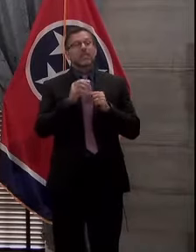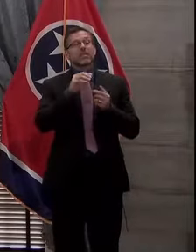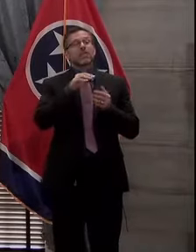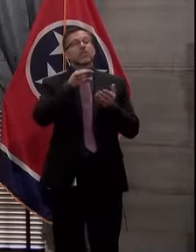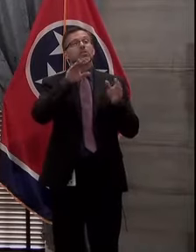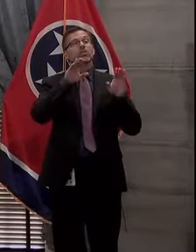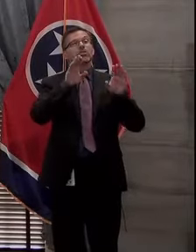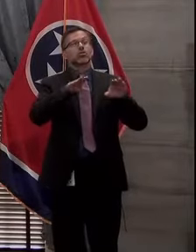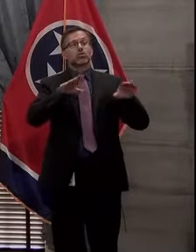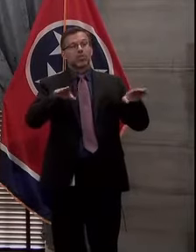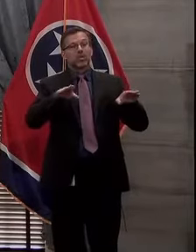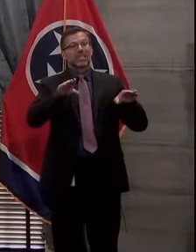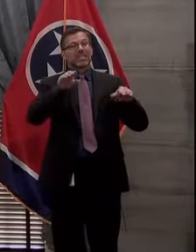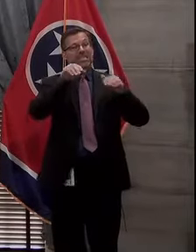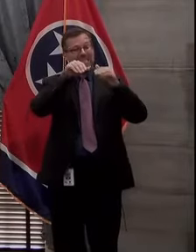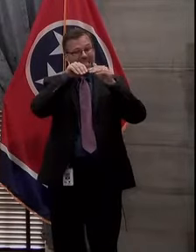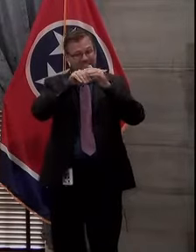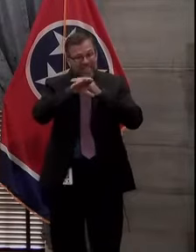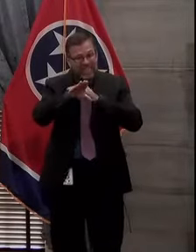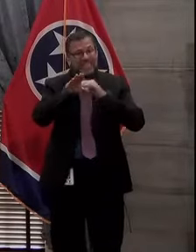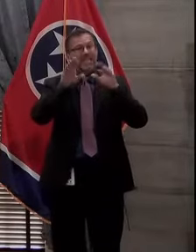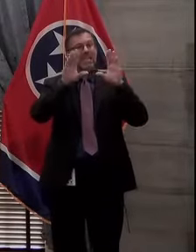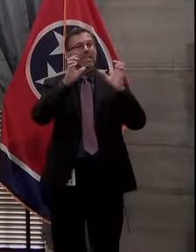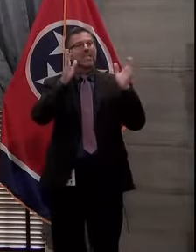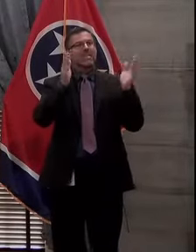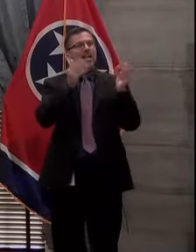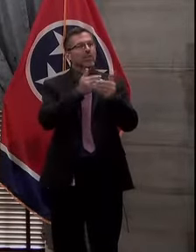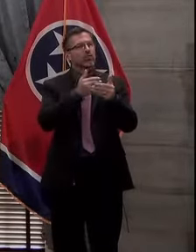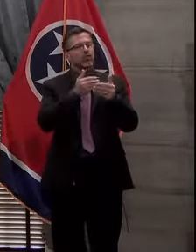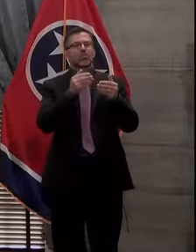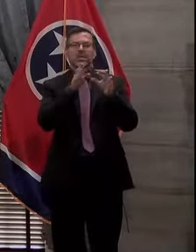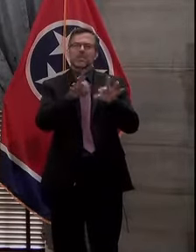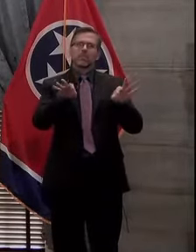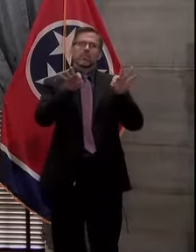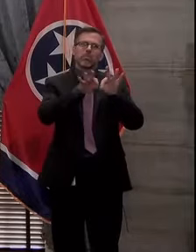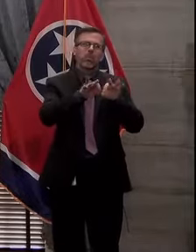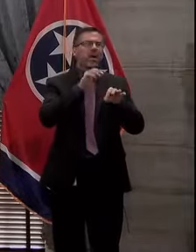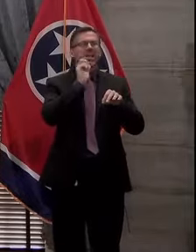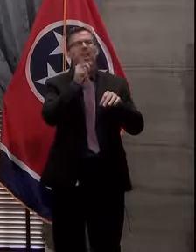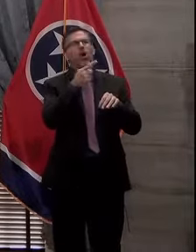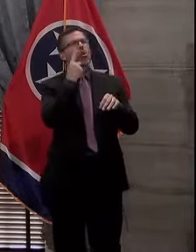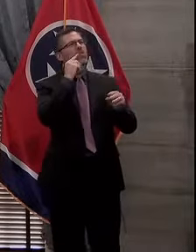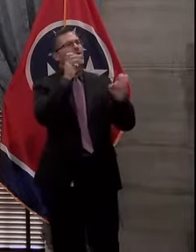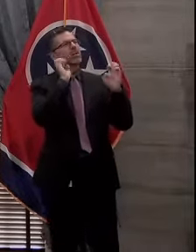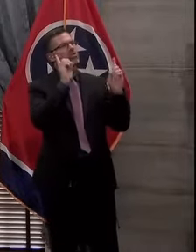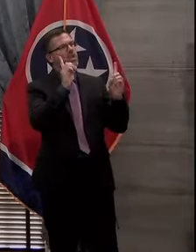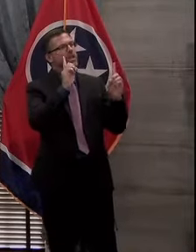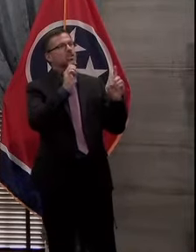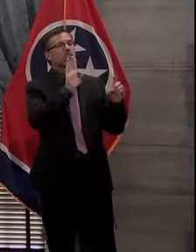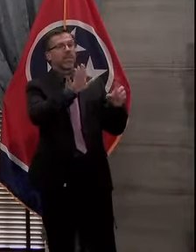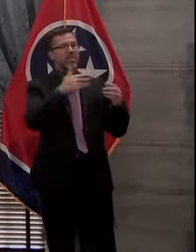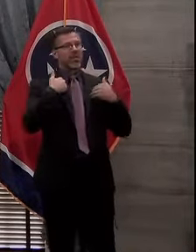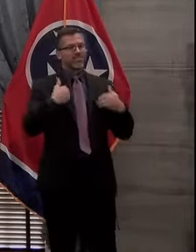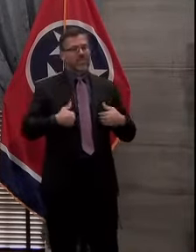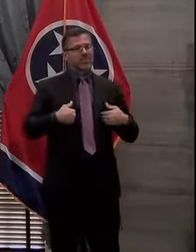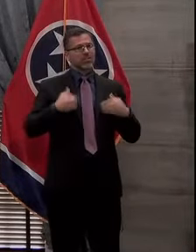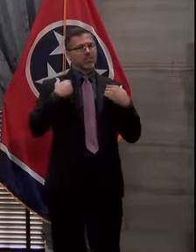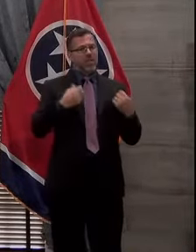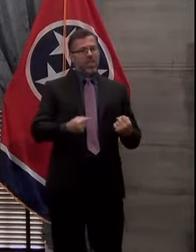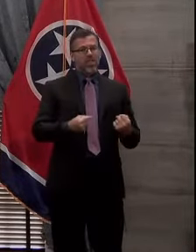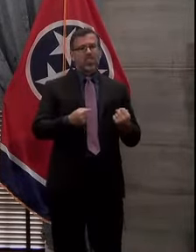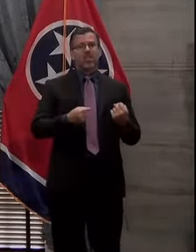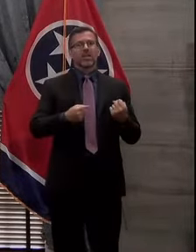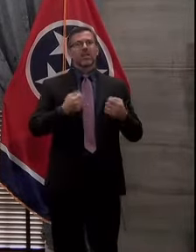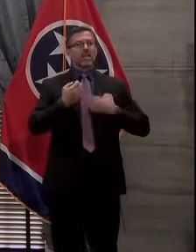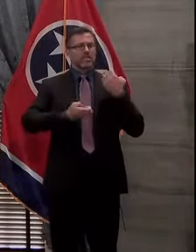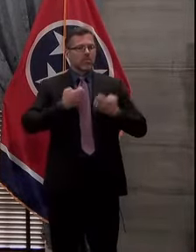go well beyond educational needs. There's physical health, there's nutritional health, social and emotional well-being, and quite frankly,